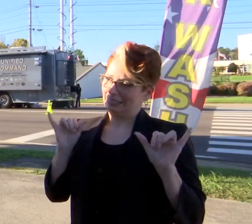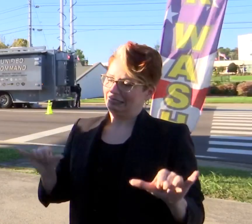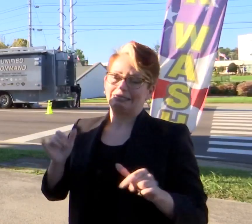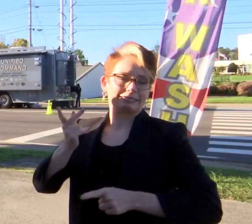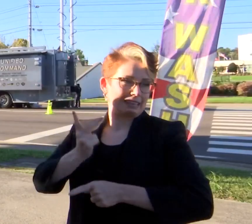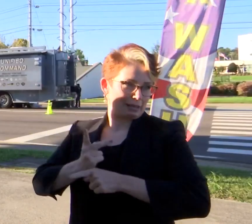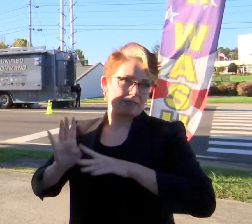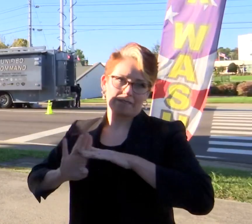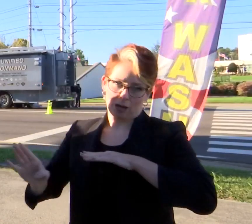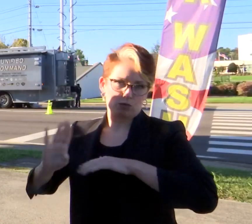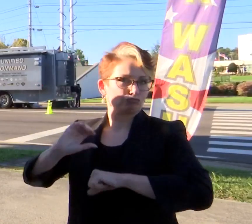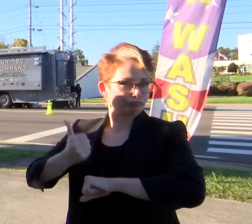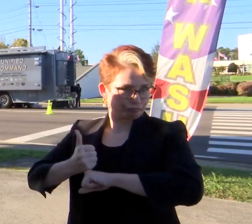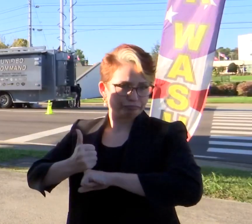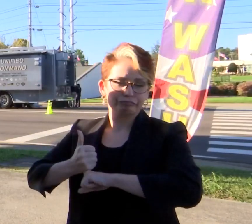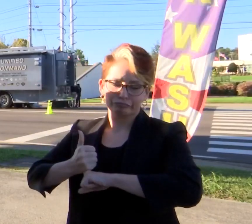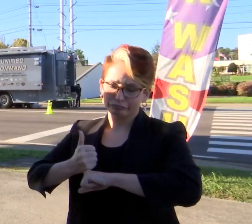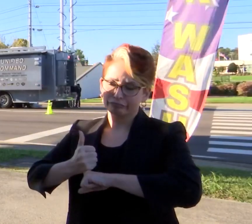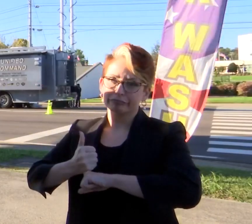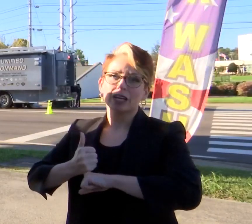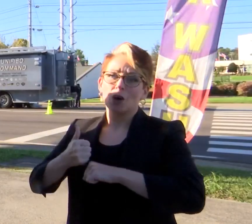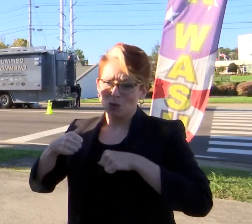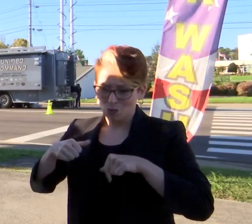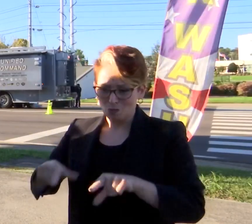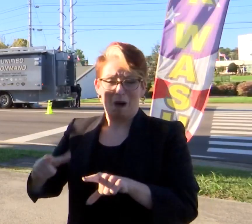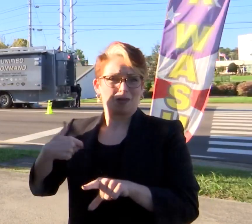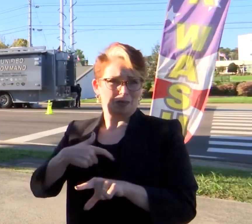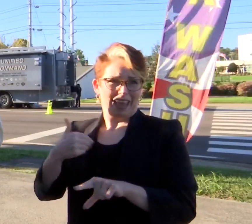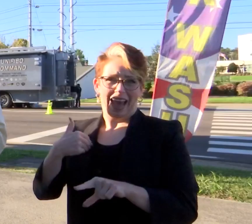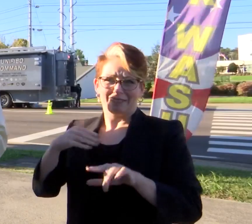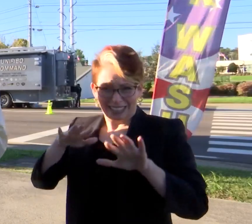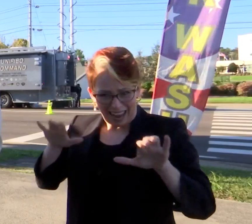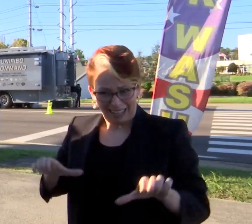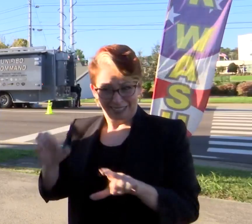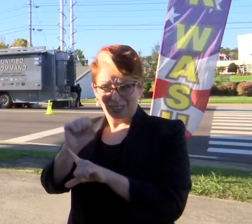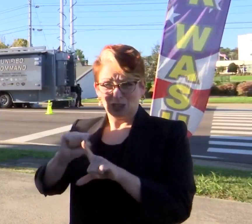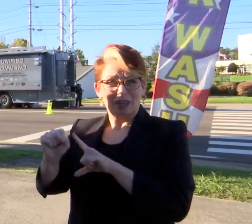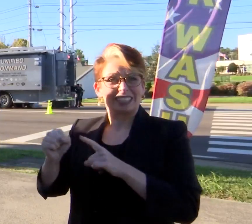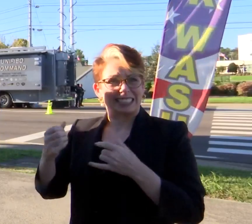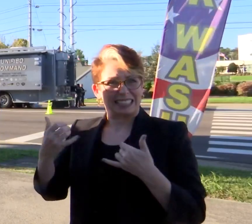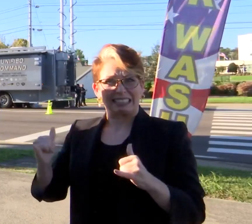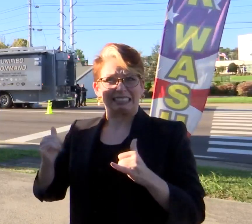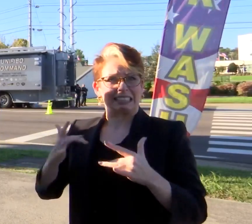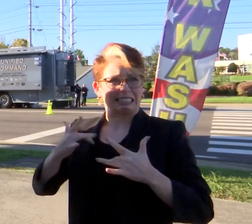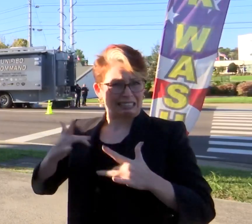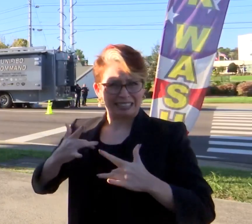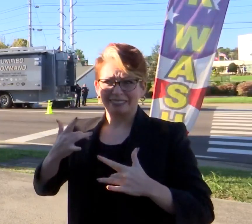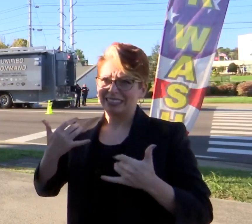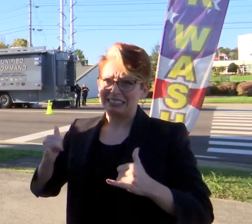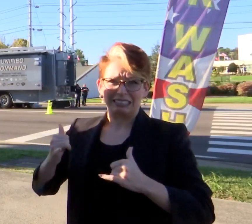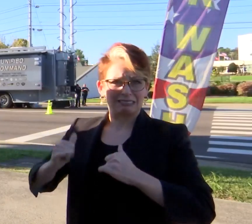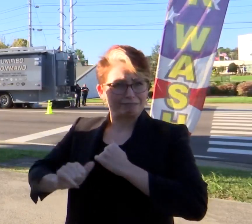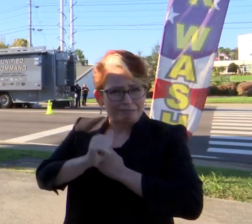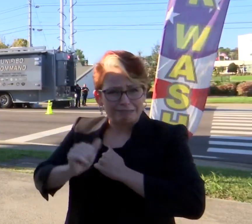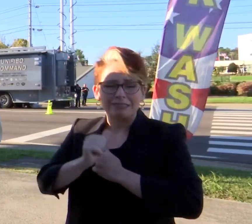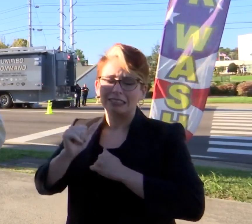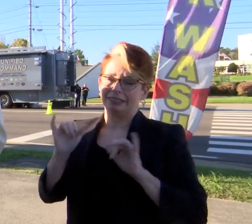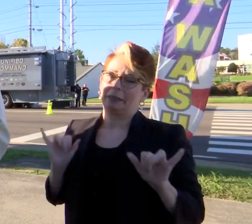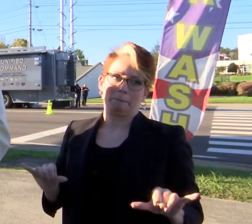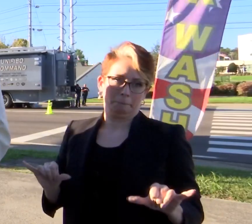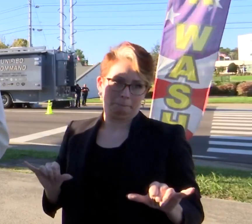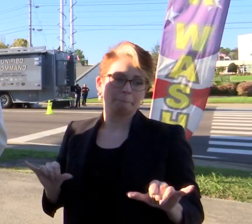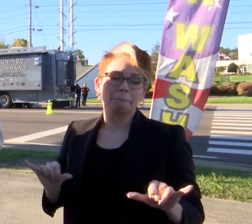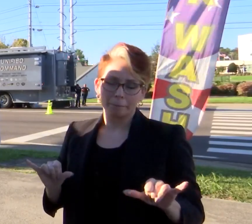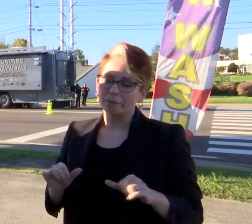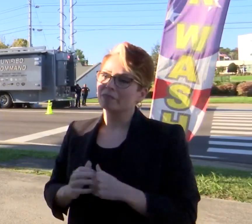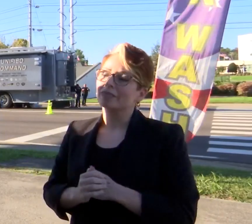in place as long as we feel like we've got an active situation and still a volatile situation. Are making notable progress, but at this point we haven't made